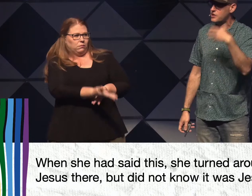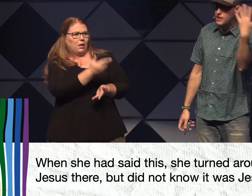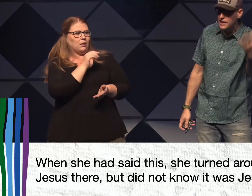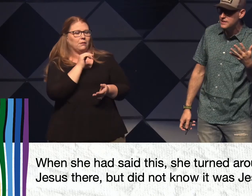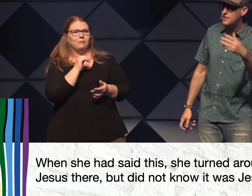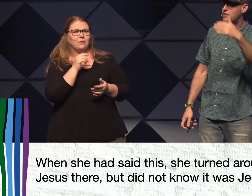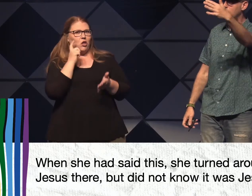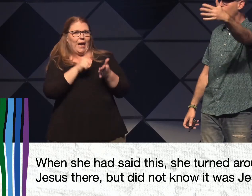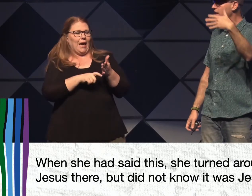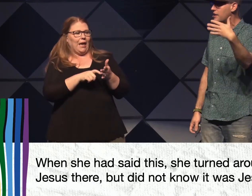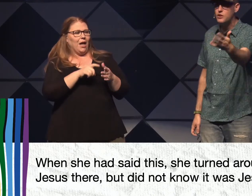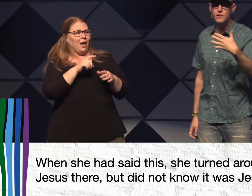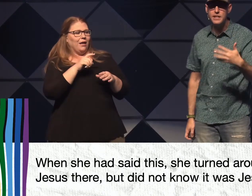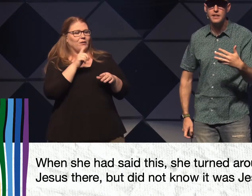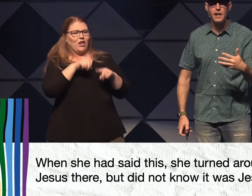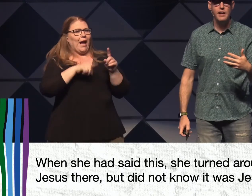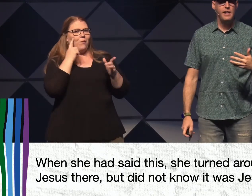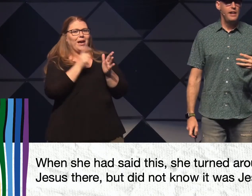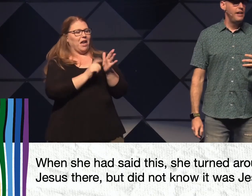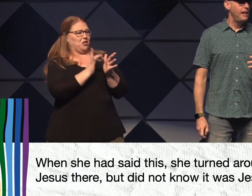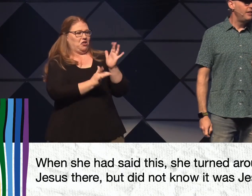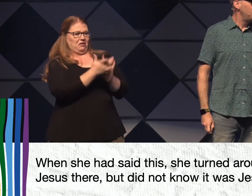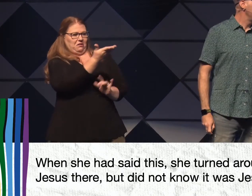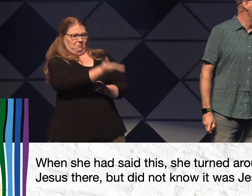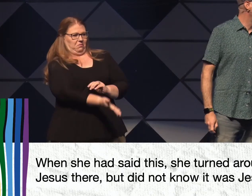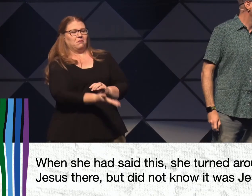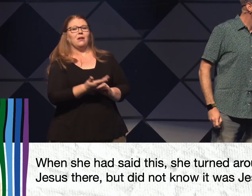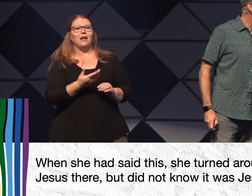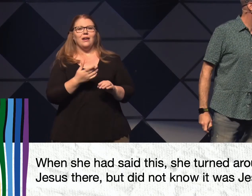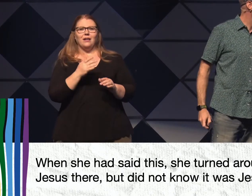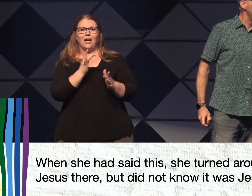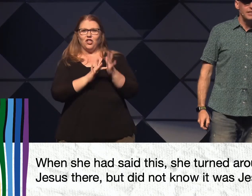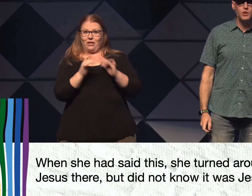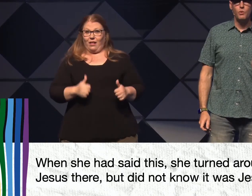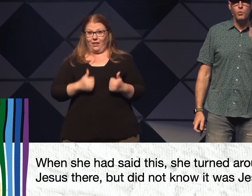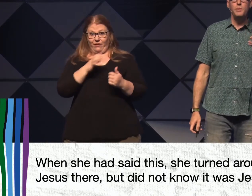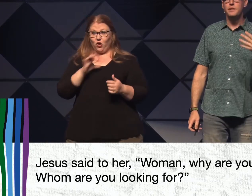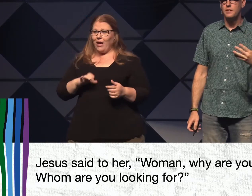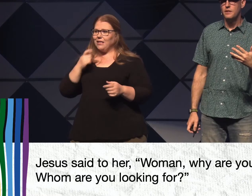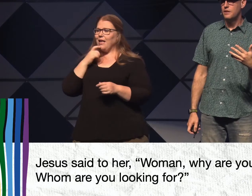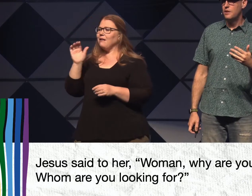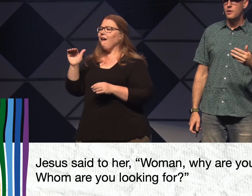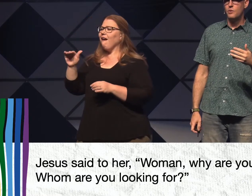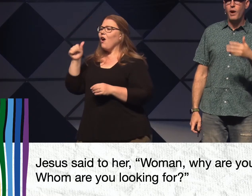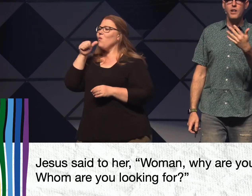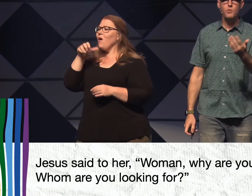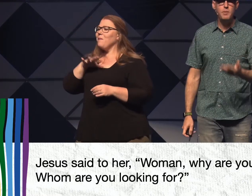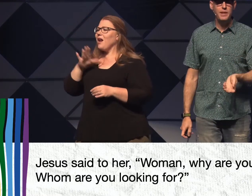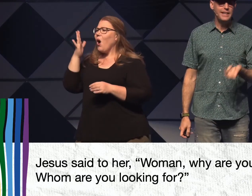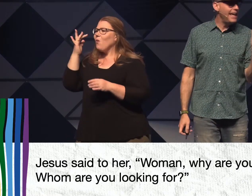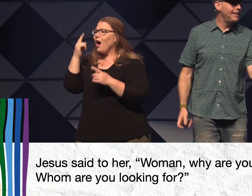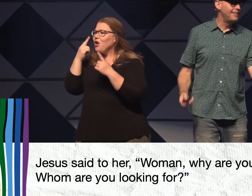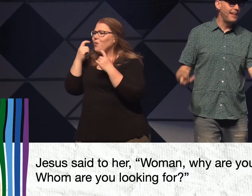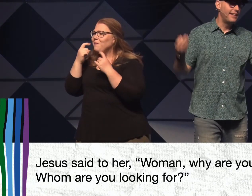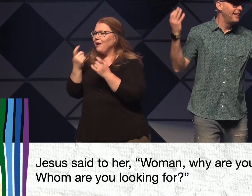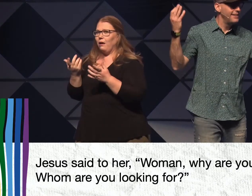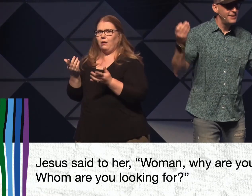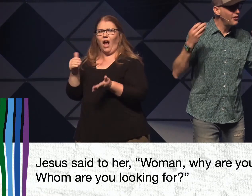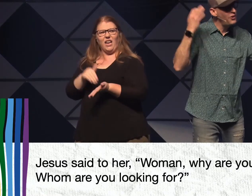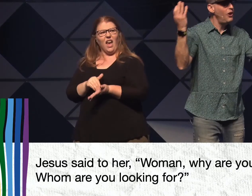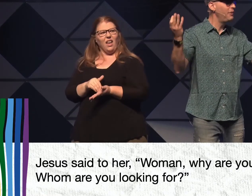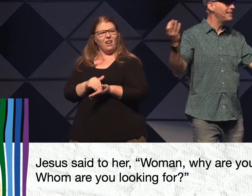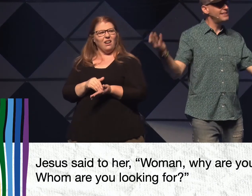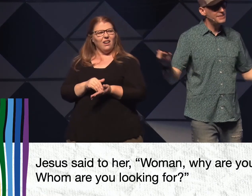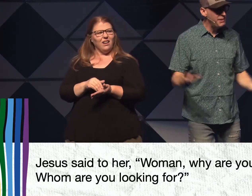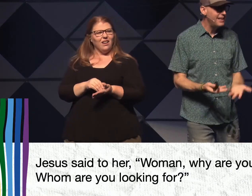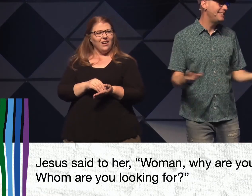things. Like, she can't see, she doesn't recognize who it is. And Jesus, the living Christ, says to her, "Woman, why are you weeping?" Again, like, you're